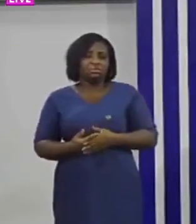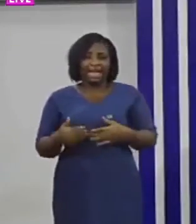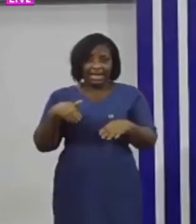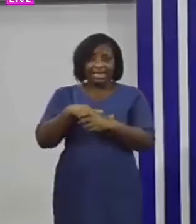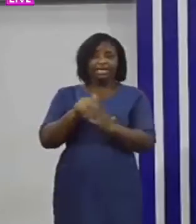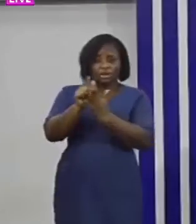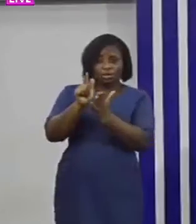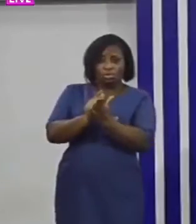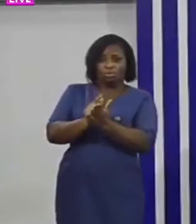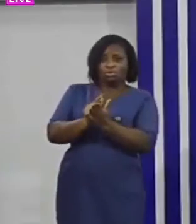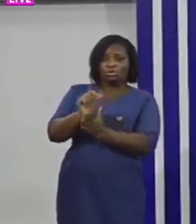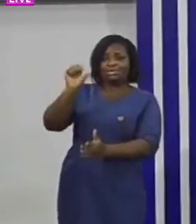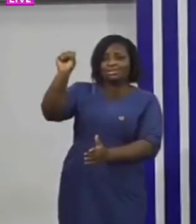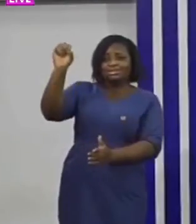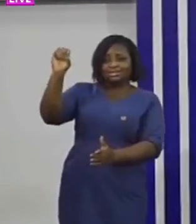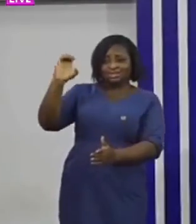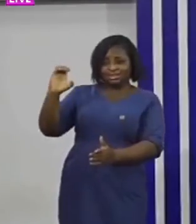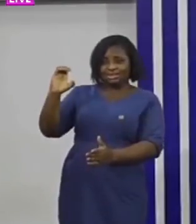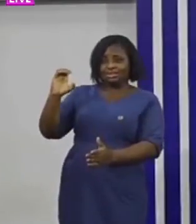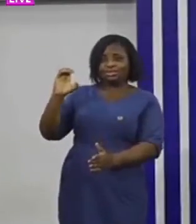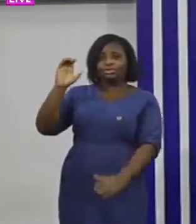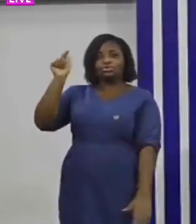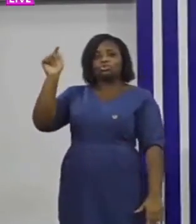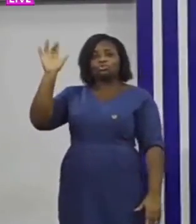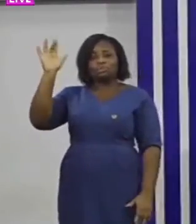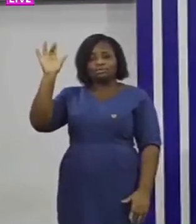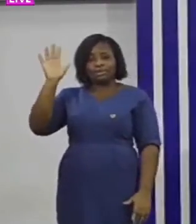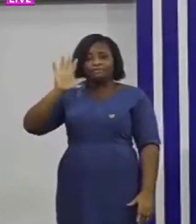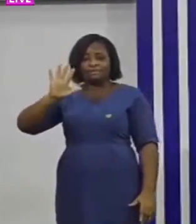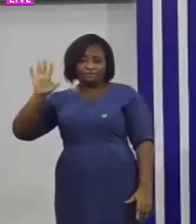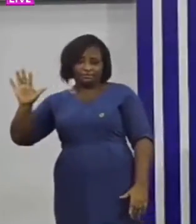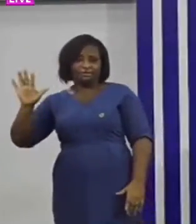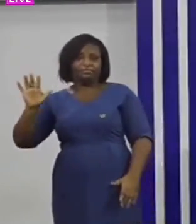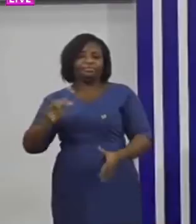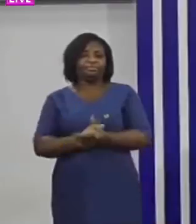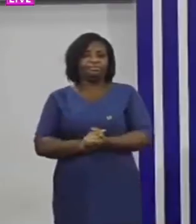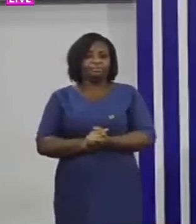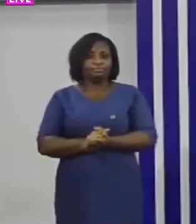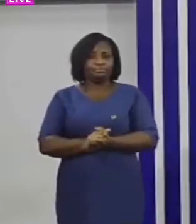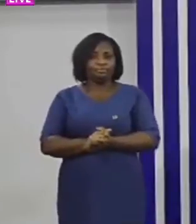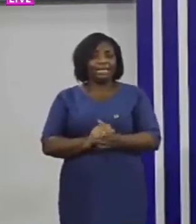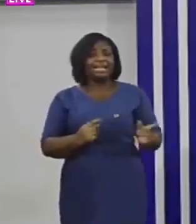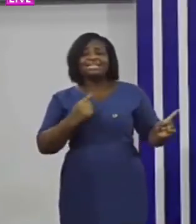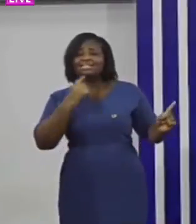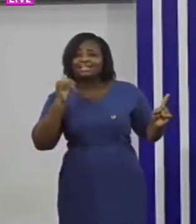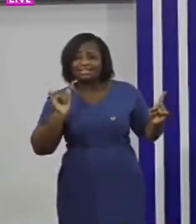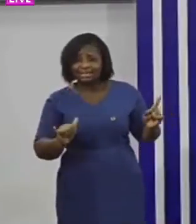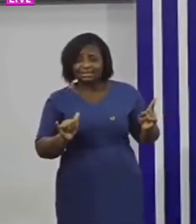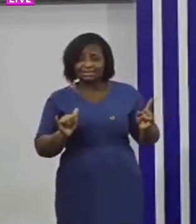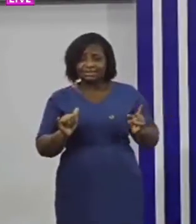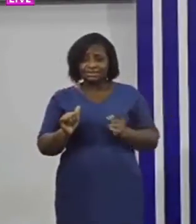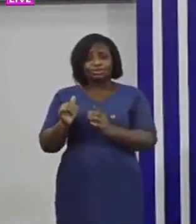Section 25(5) of the rent law as cited. This stipulates that monthly and